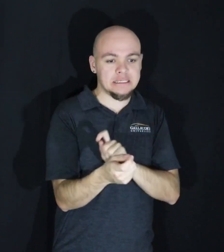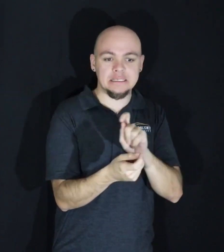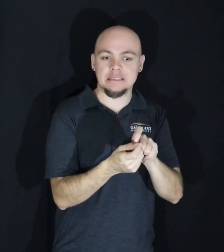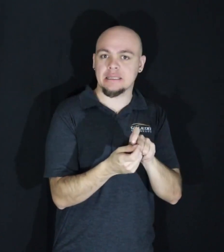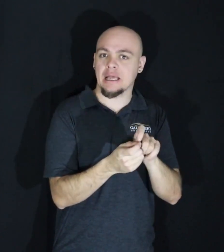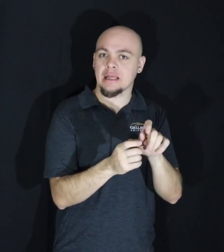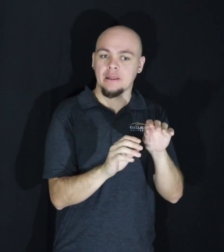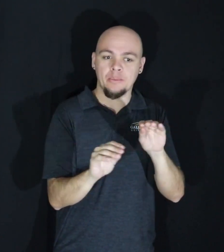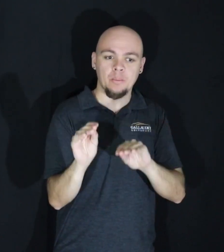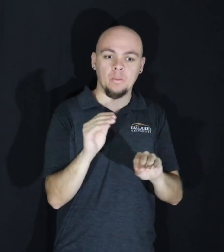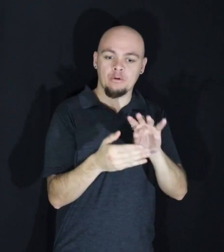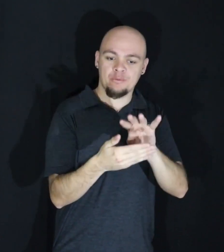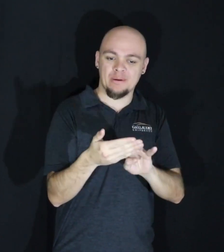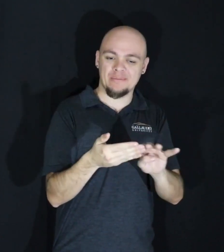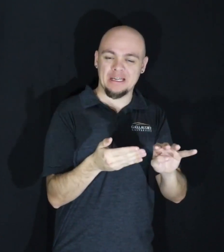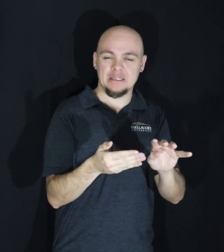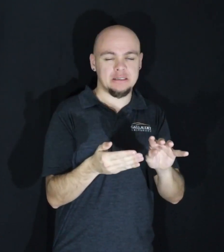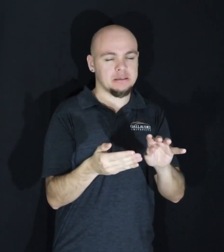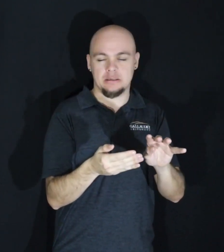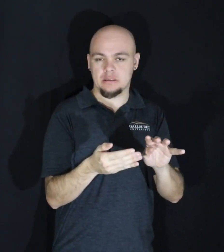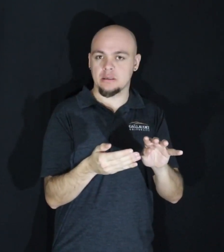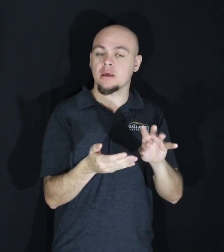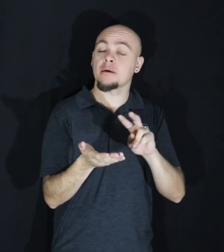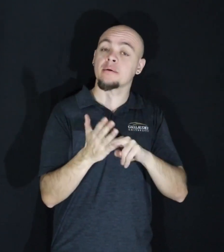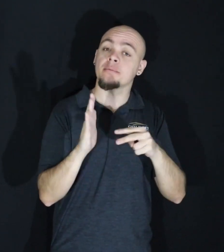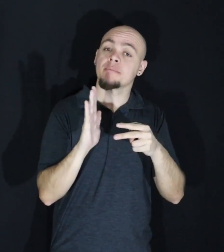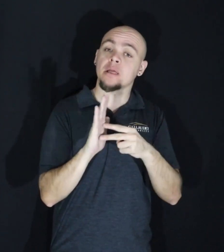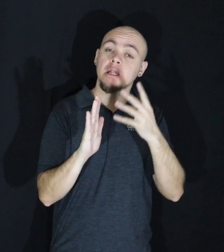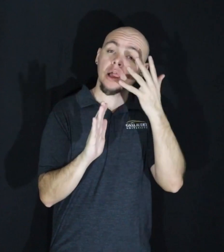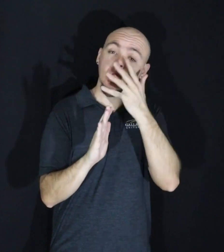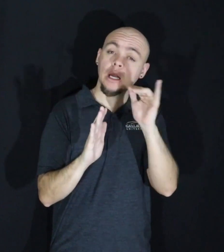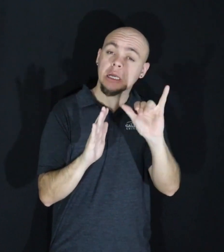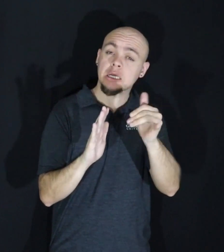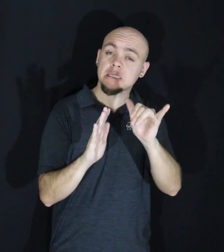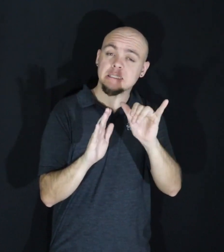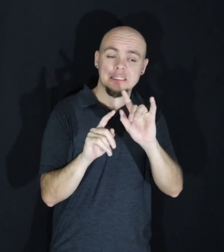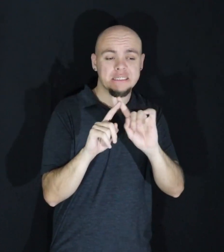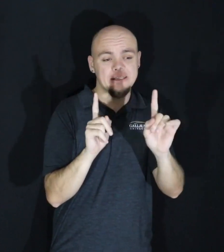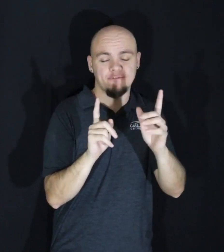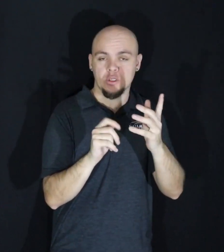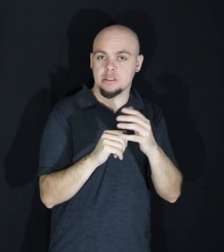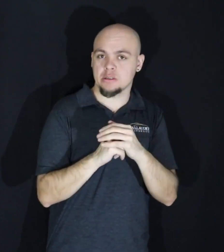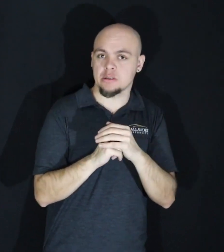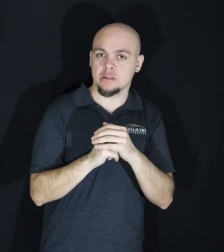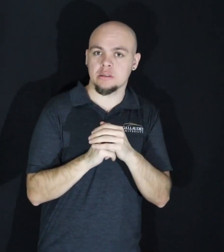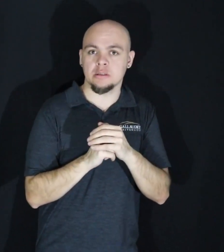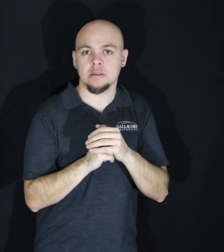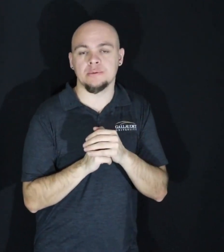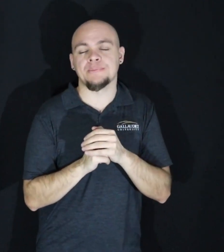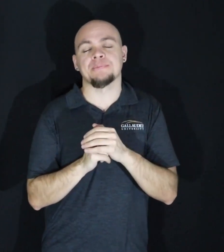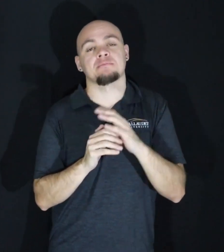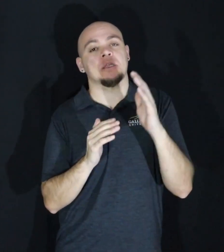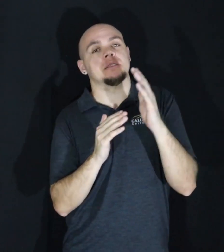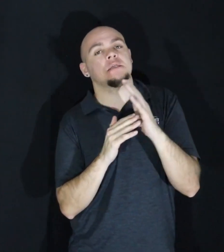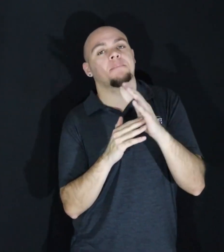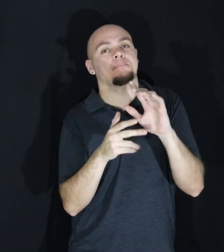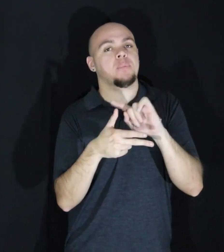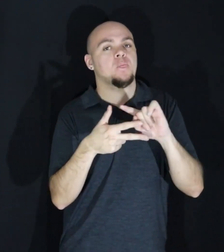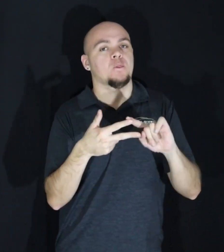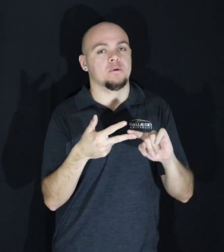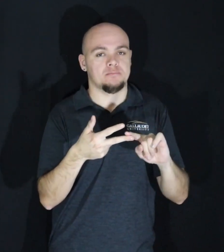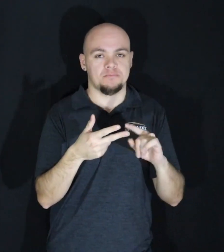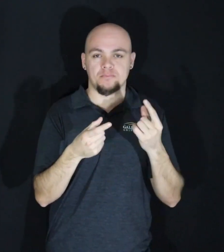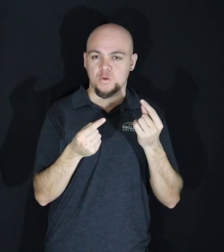same movement patterns, which means it may look a little bit different than you or I. The top 3 strategies